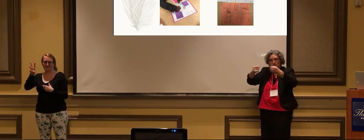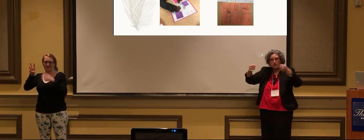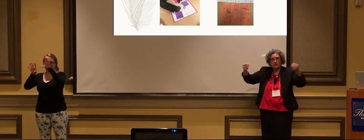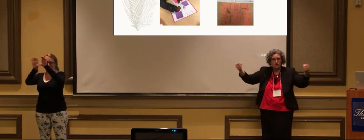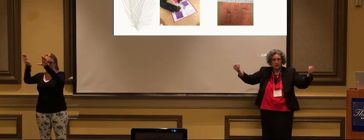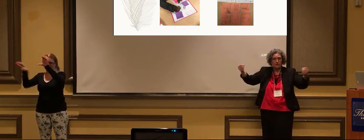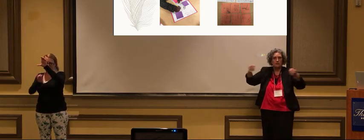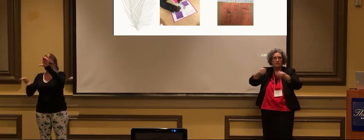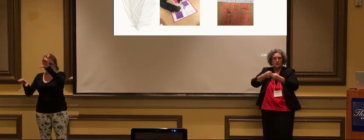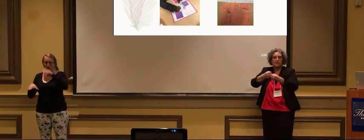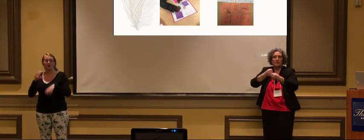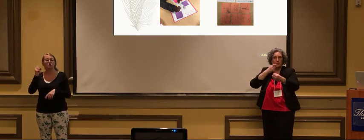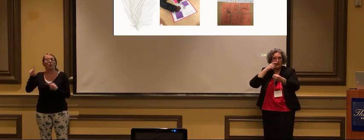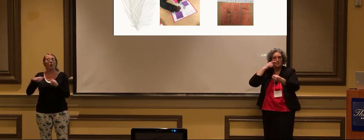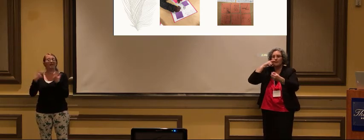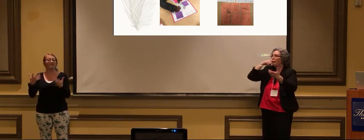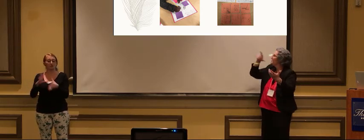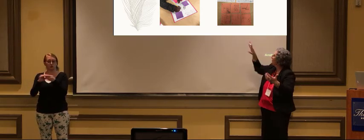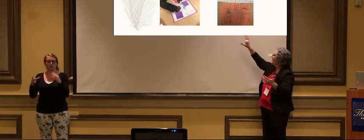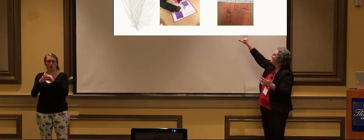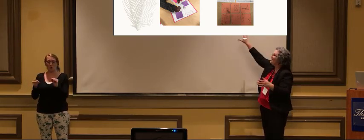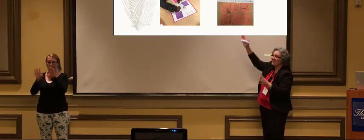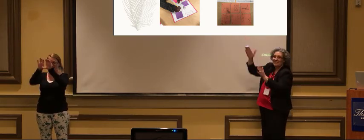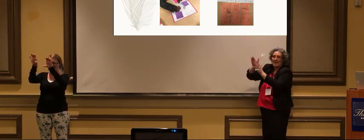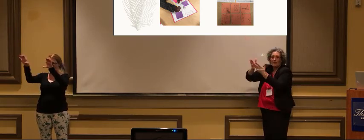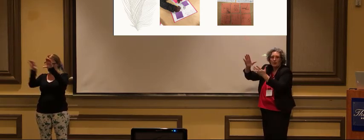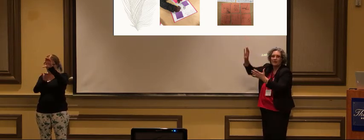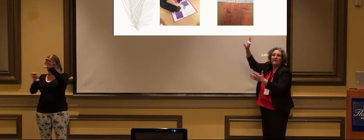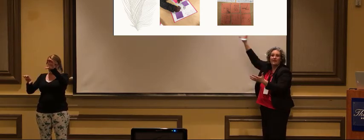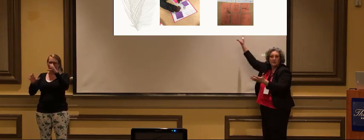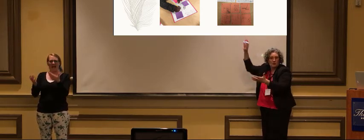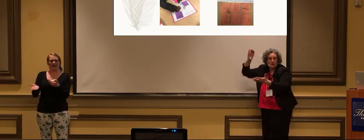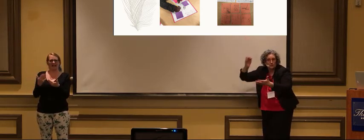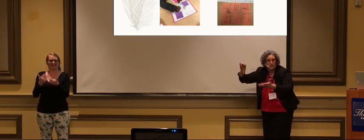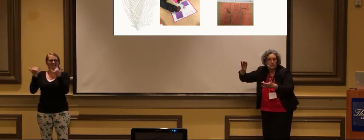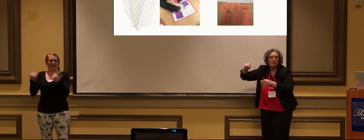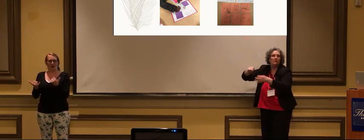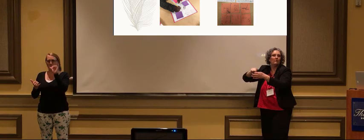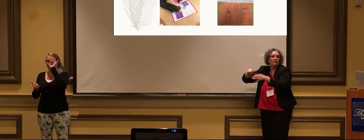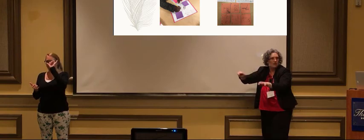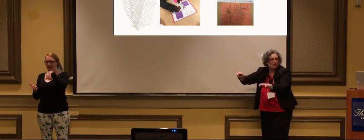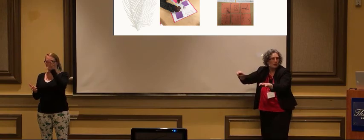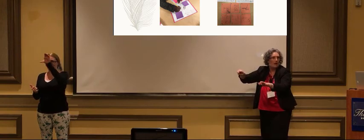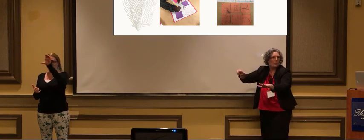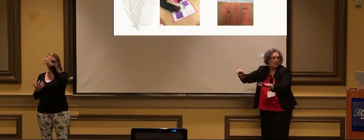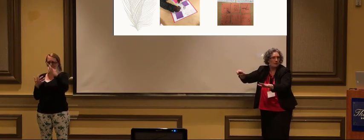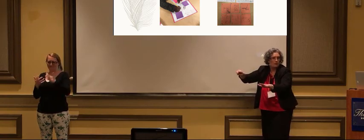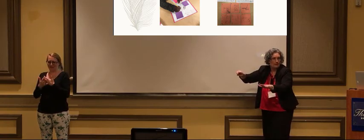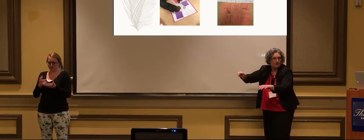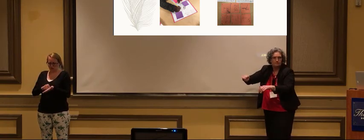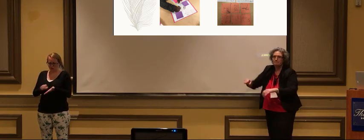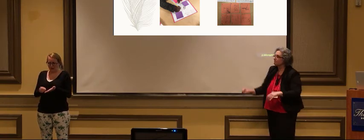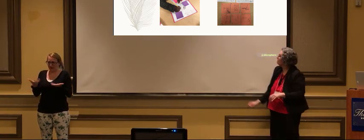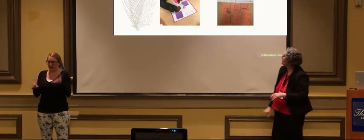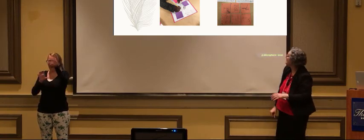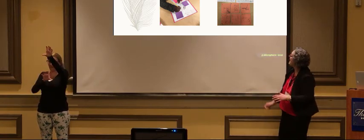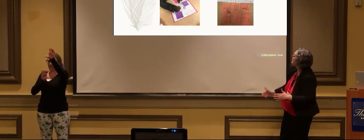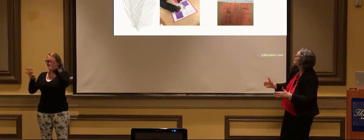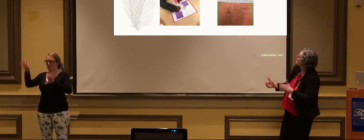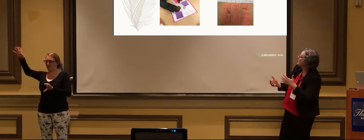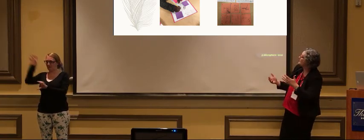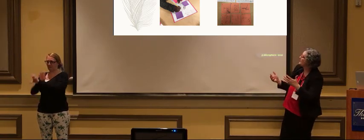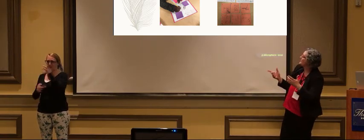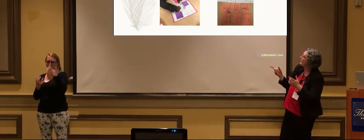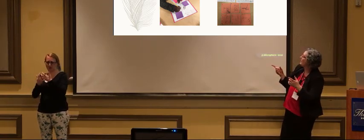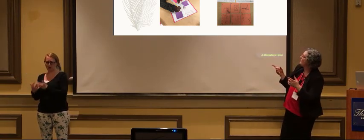story and stretched it to 6 frames, it's easy to take the book and say, this picture goes here, this story element goes with it.